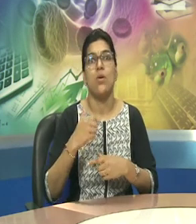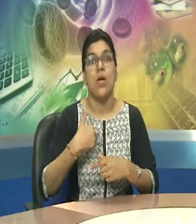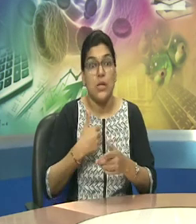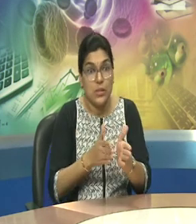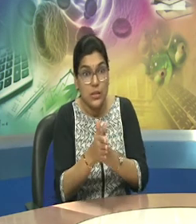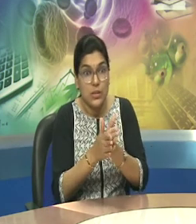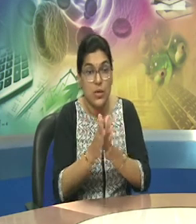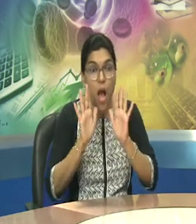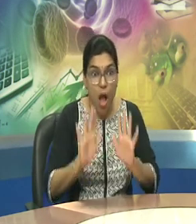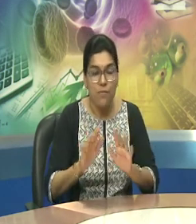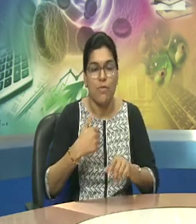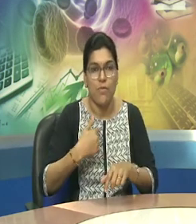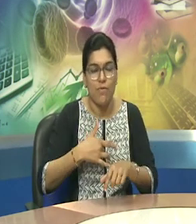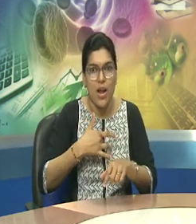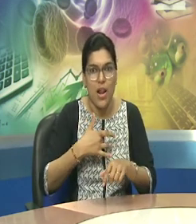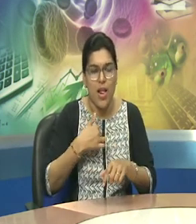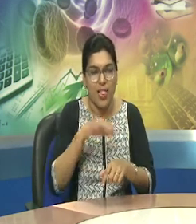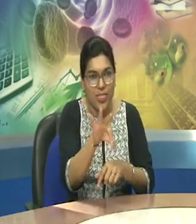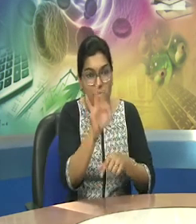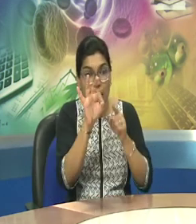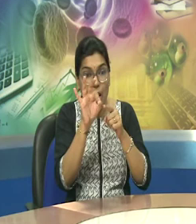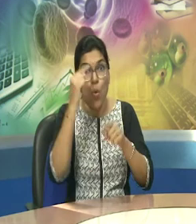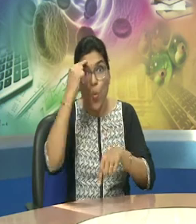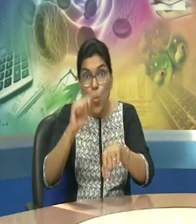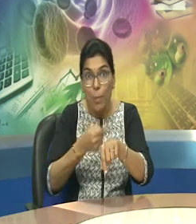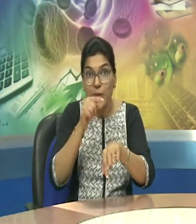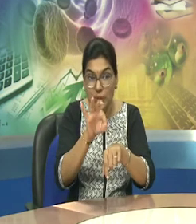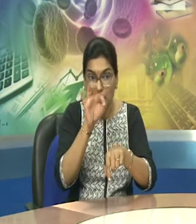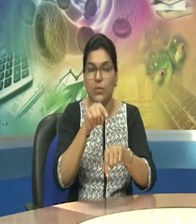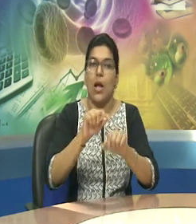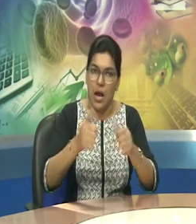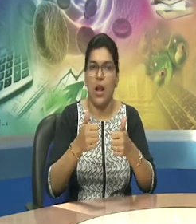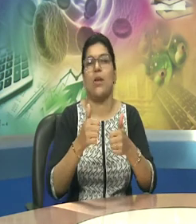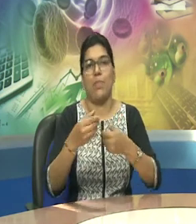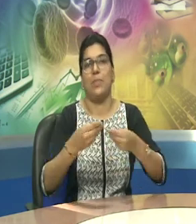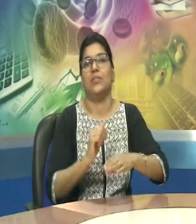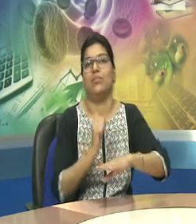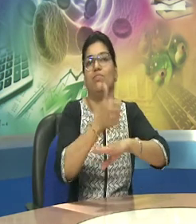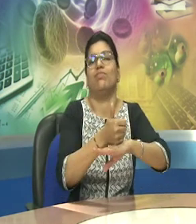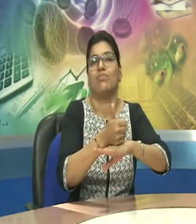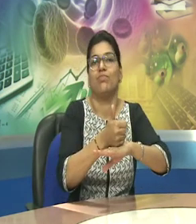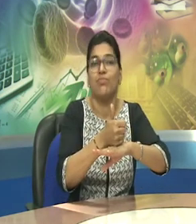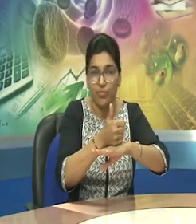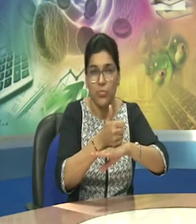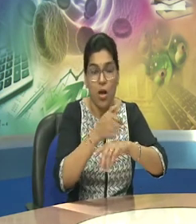entrepreneur senses the opportunity faster than others